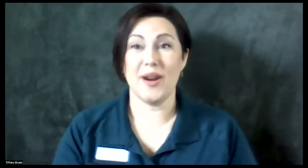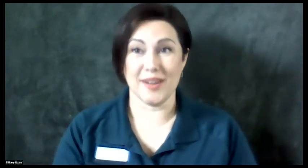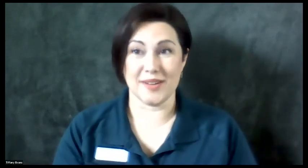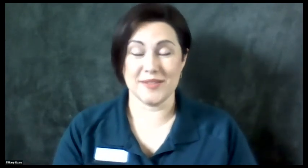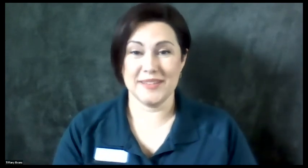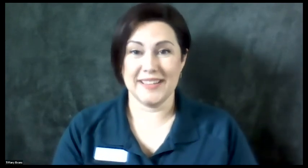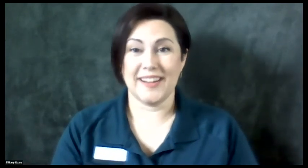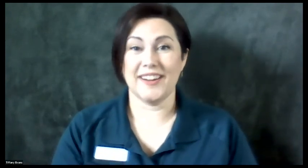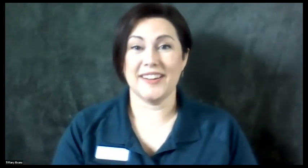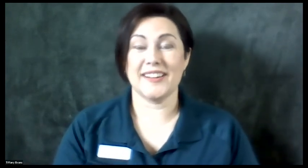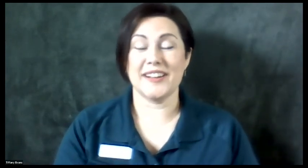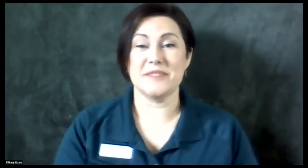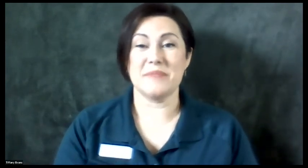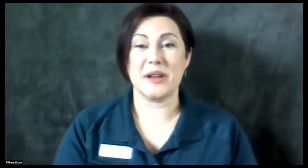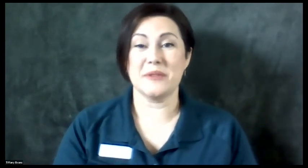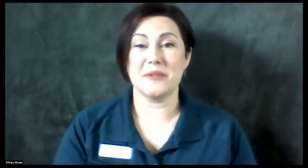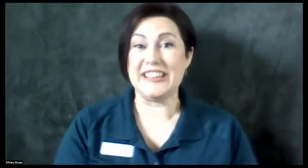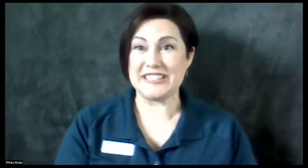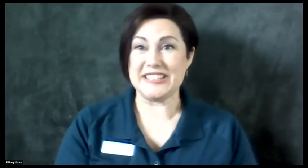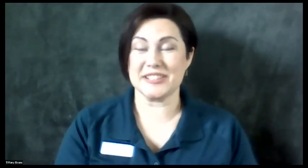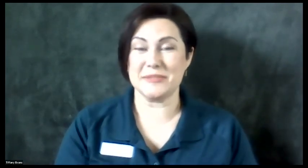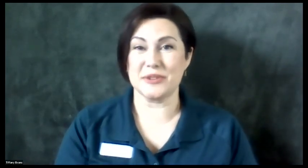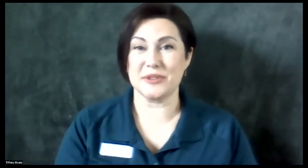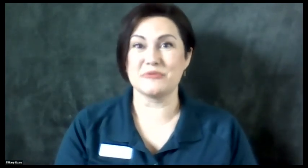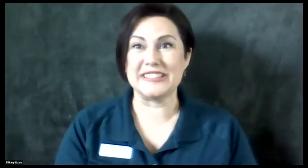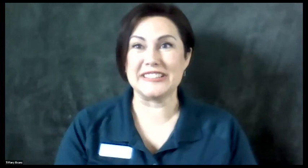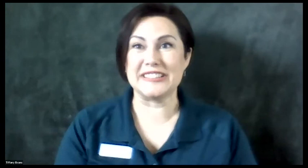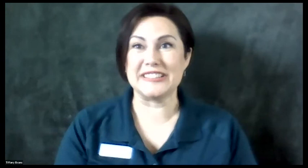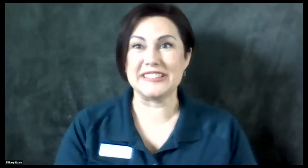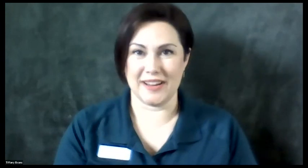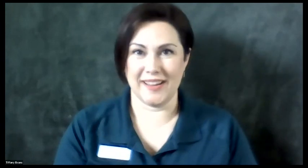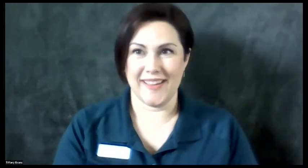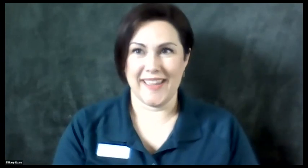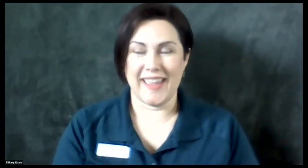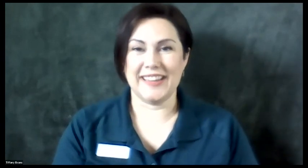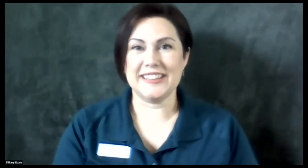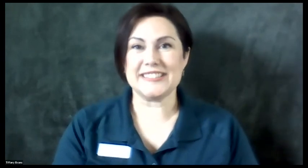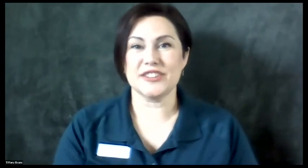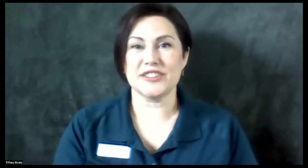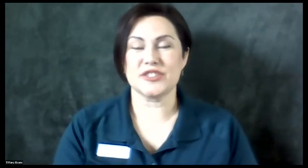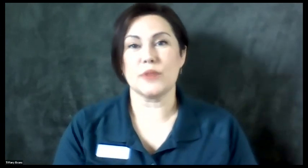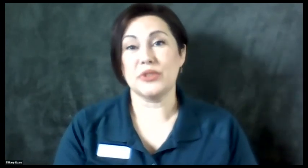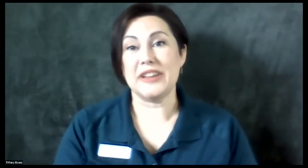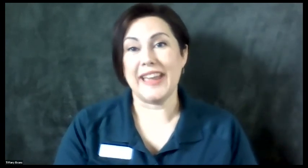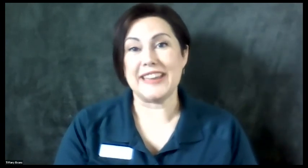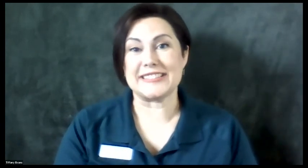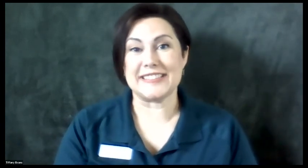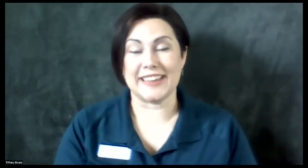Tomorrow, my coworker Angie is going to be doing a really neat story, and it is geared toward pre-K to second. So